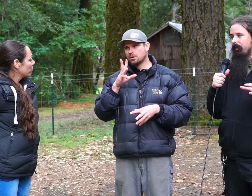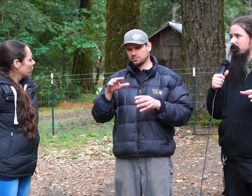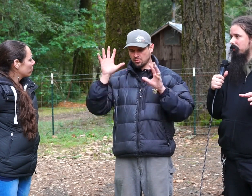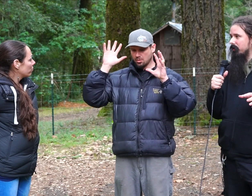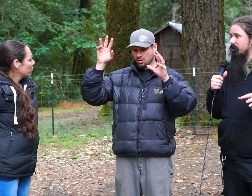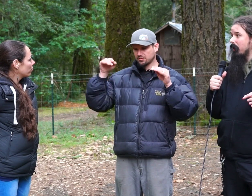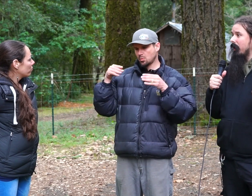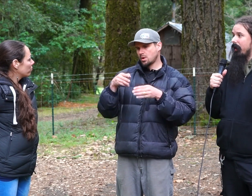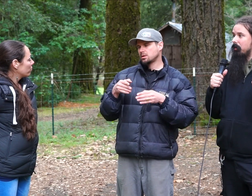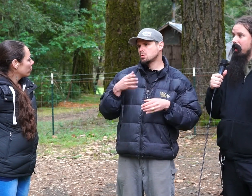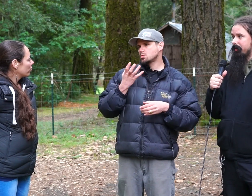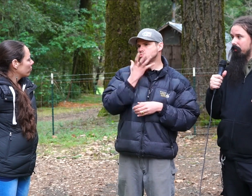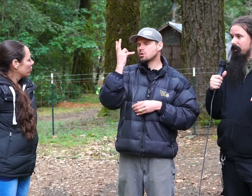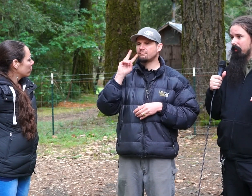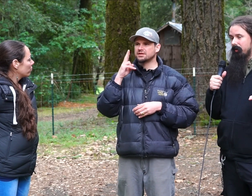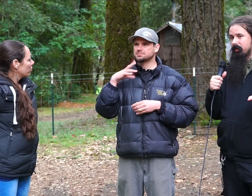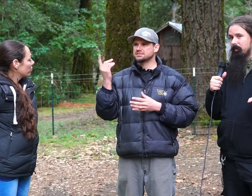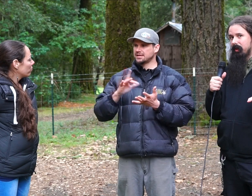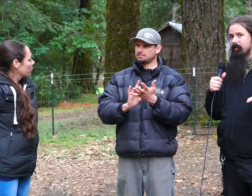vegetables and medicinal plants